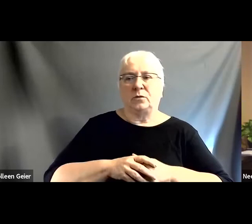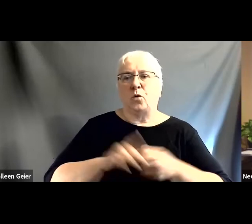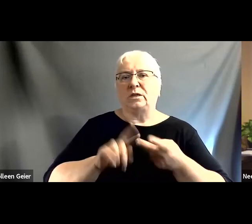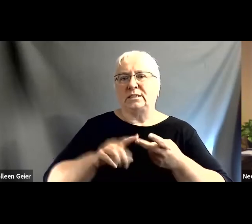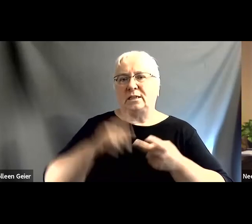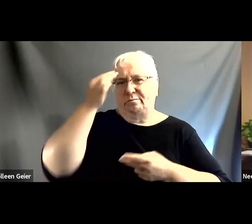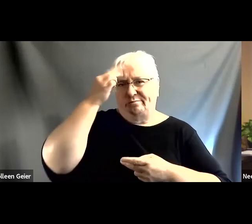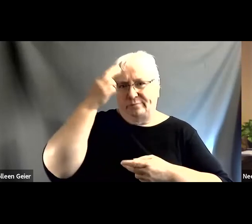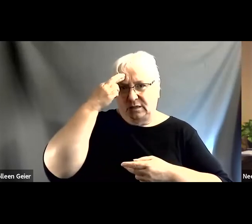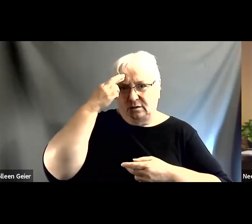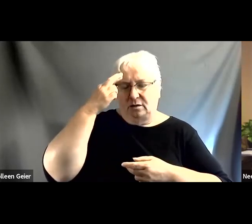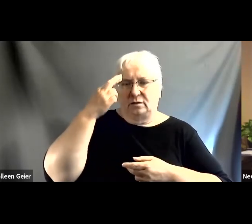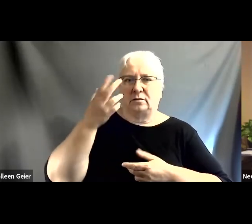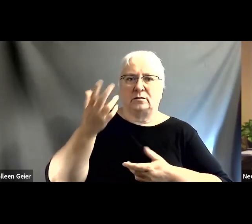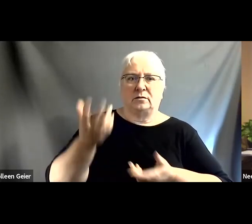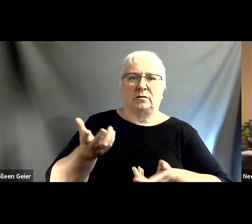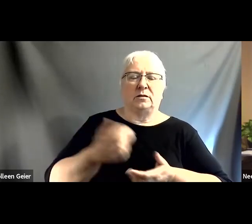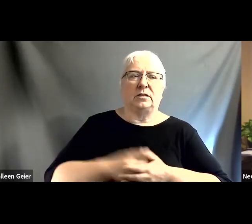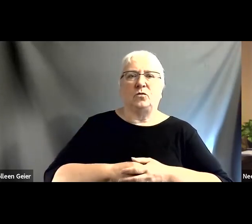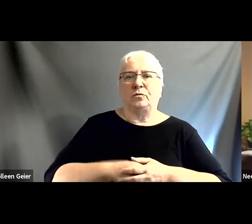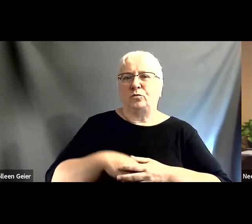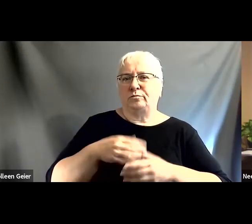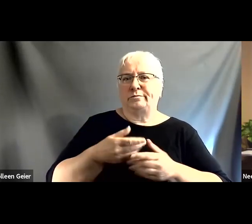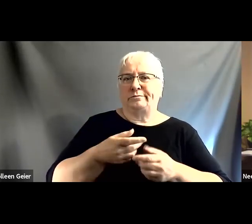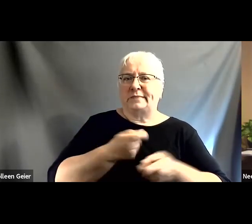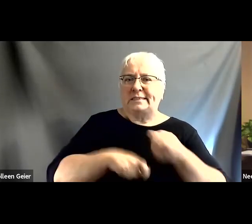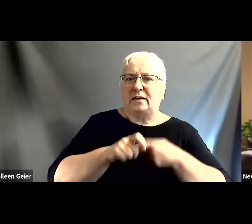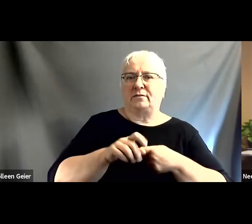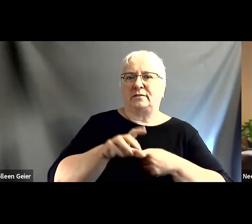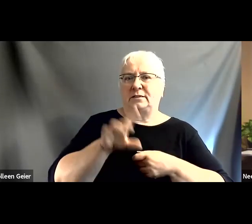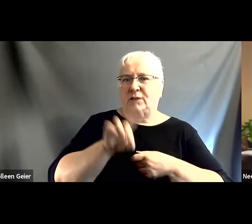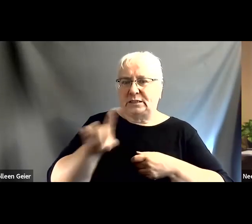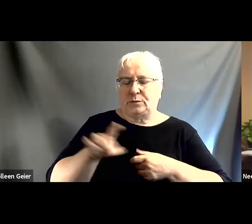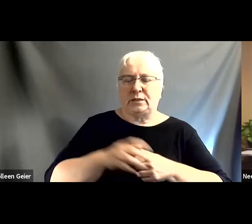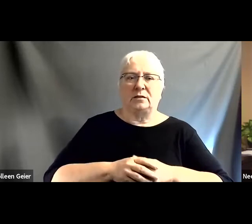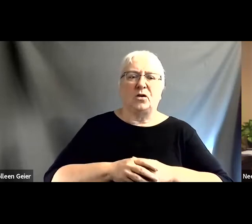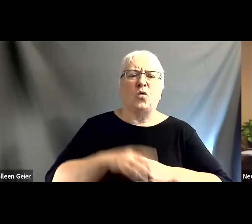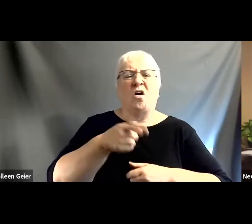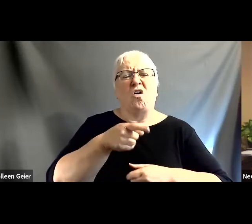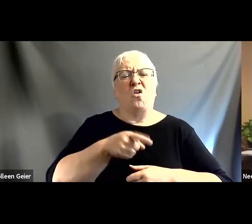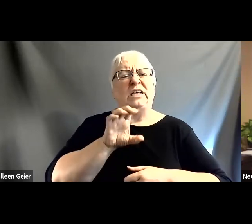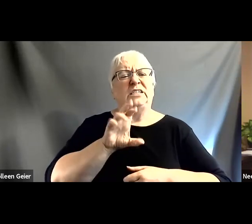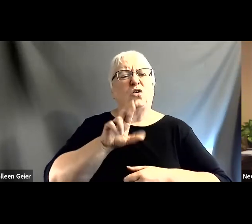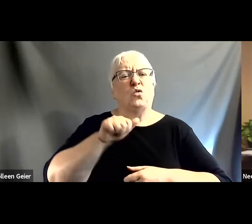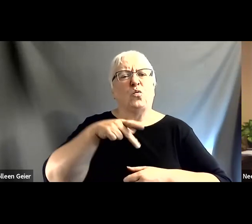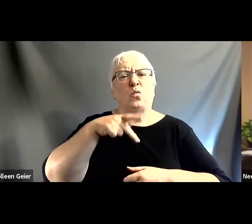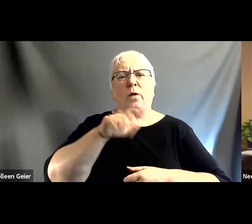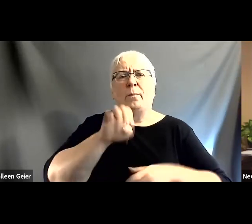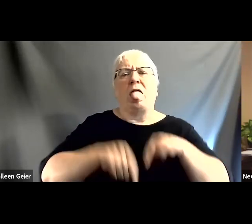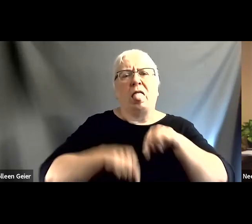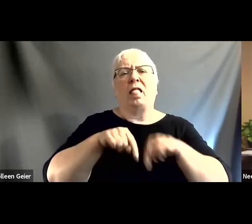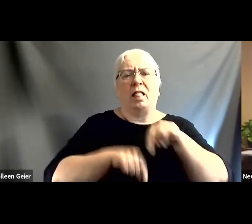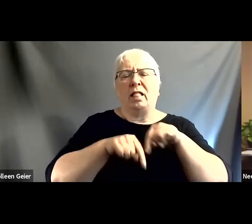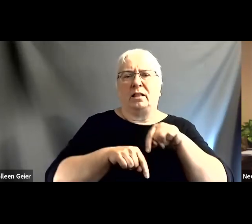for people who have developmental disability, or cripple for people who have physical